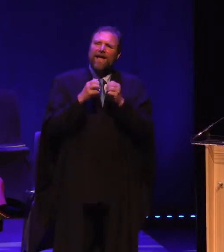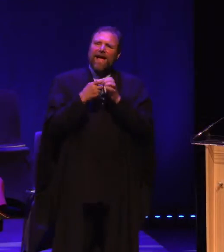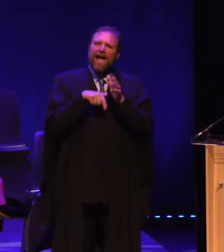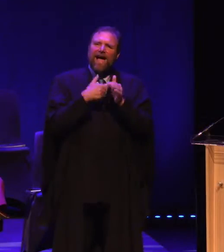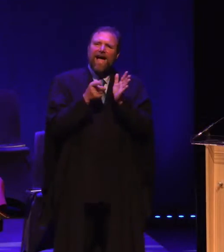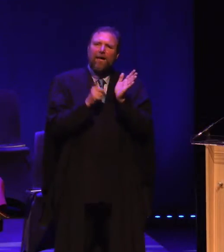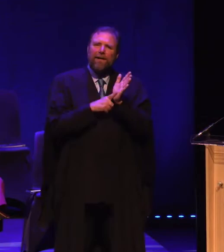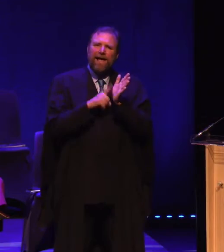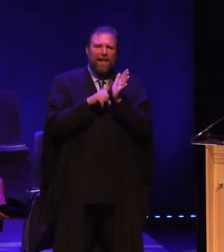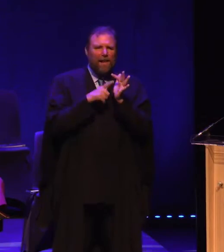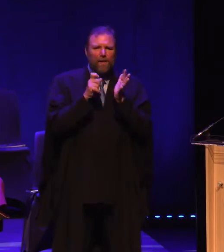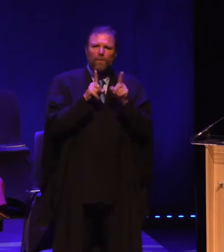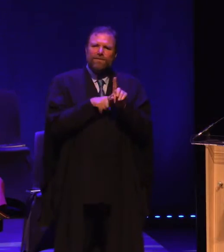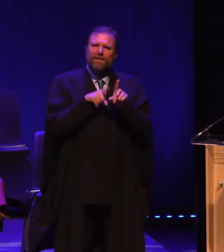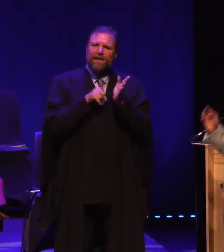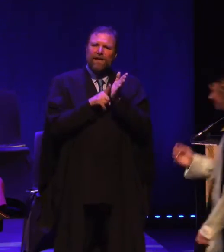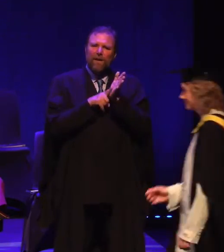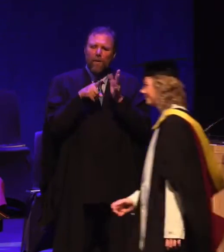Abigail Lucy Lloyd.